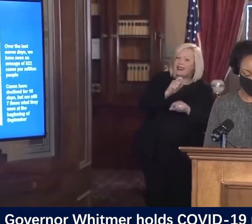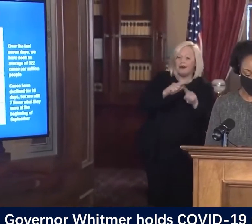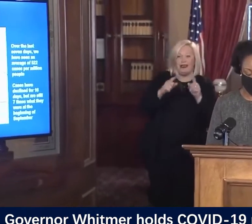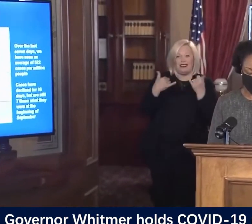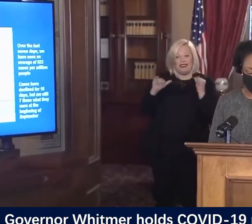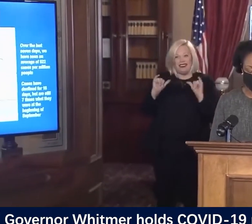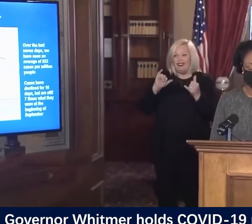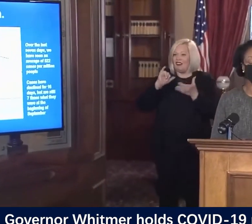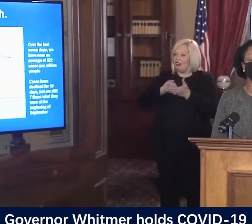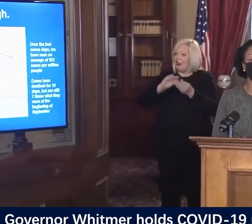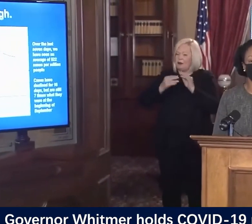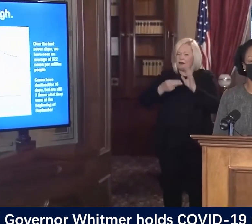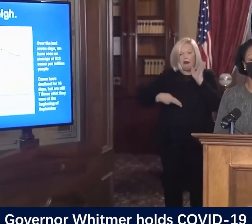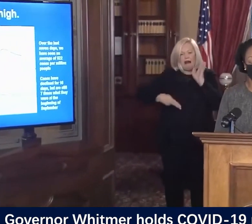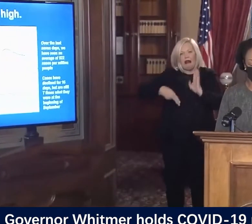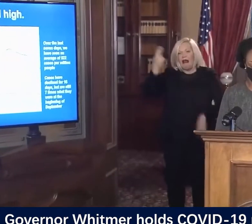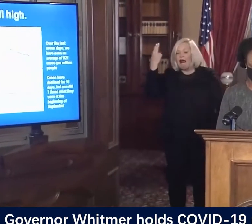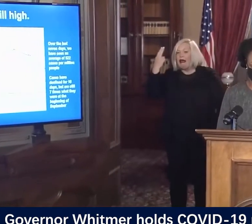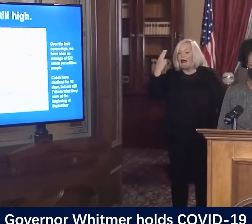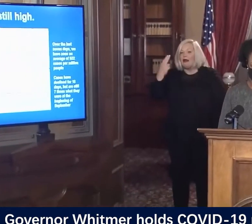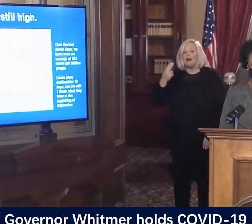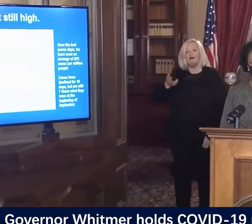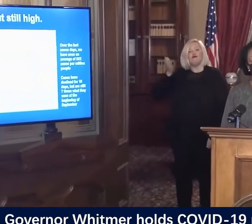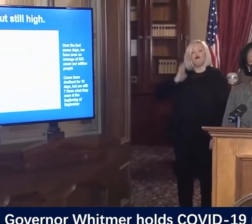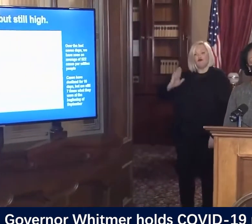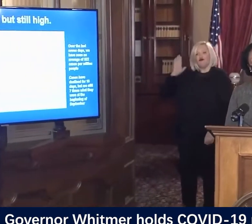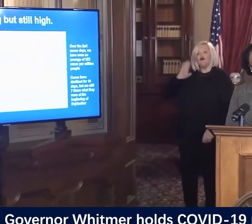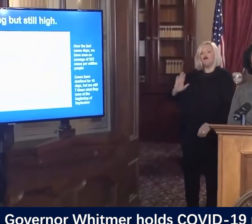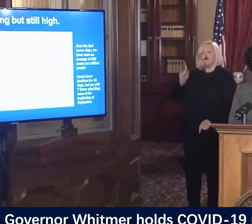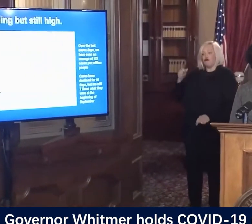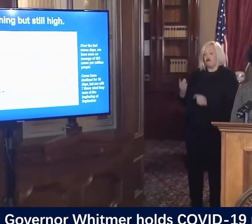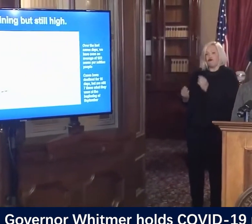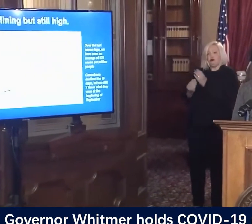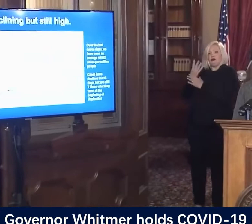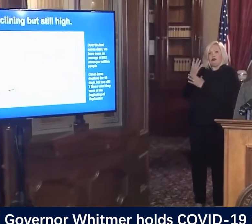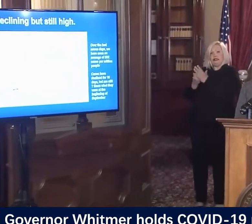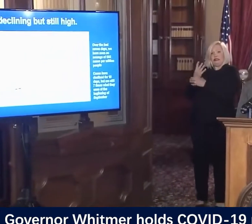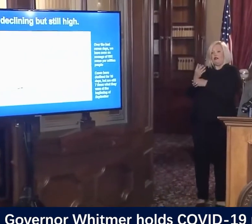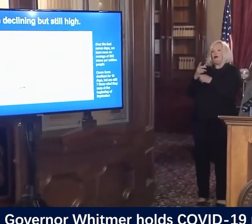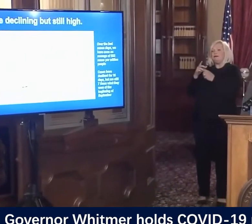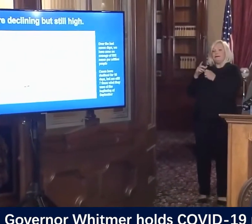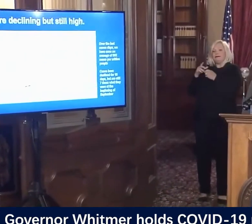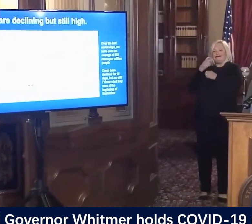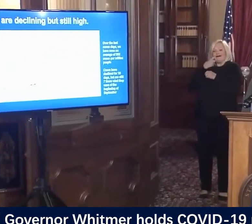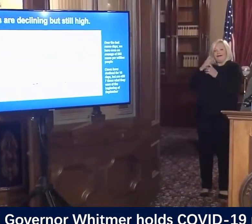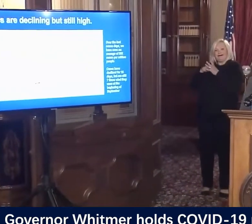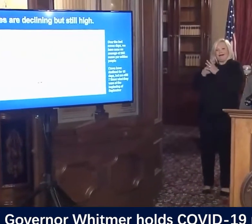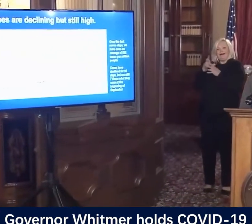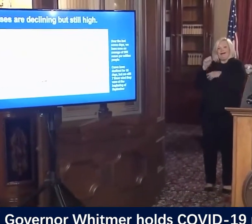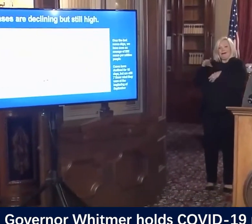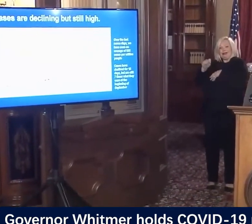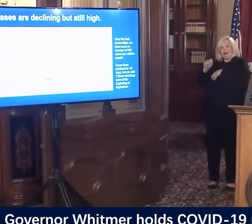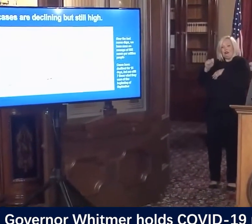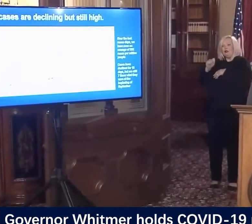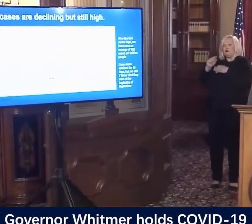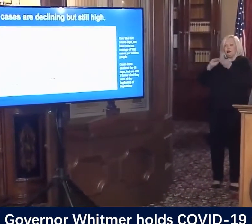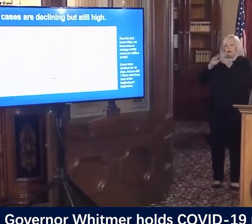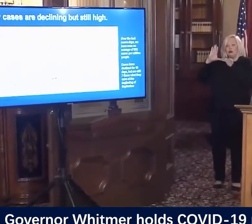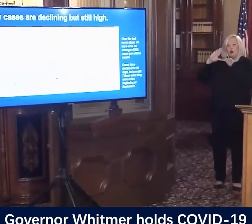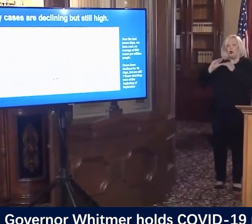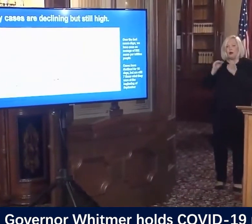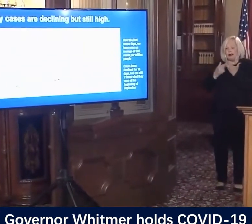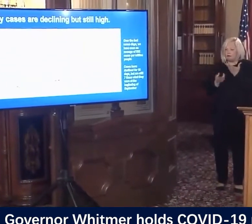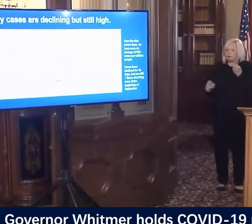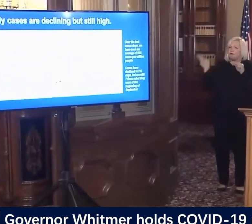high. We are more than 7 times the rate we saw at the beginning of September. Case rates range